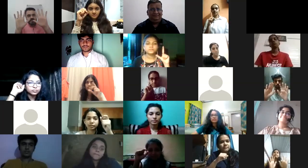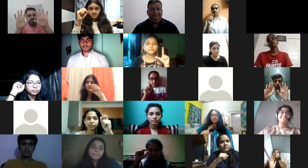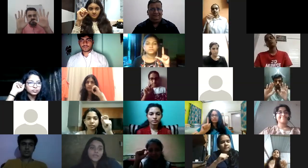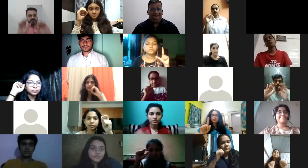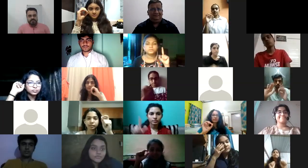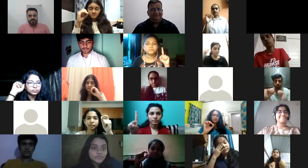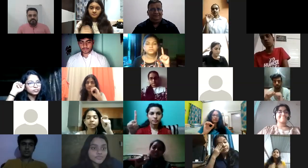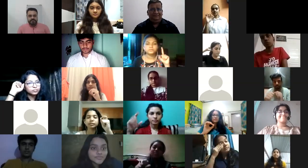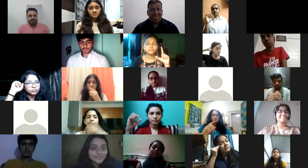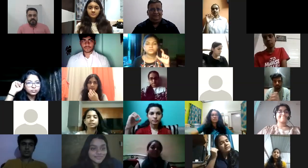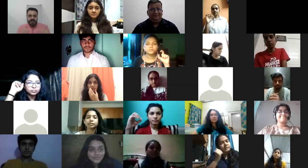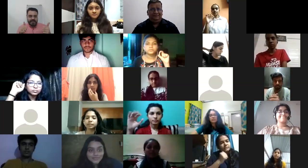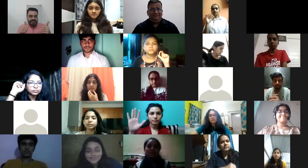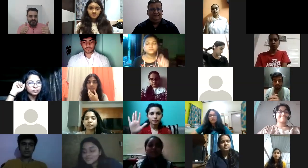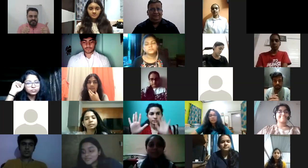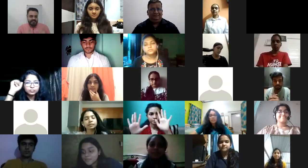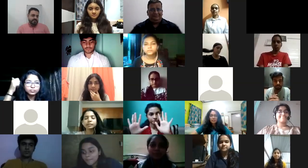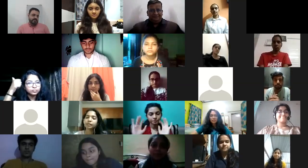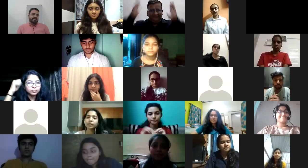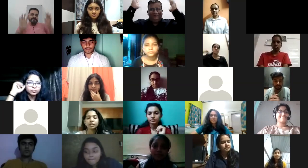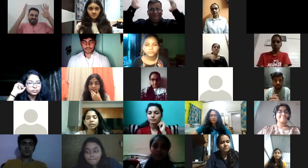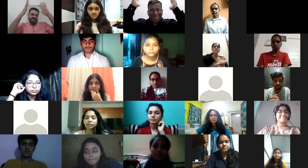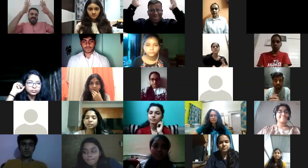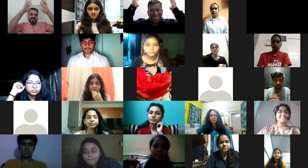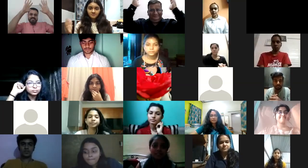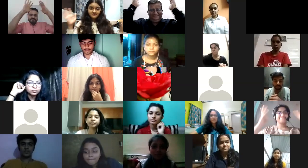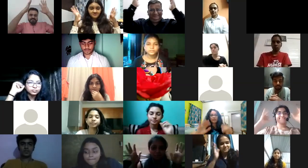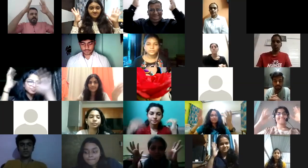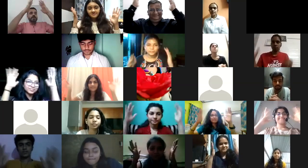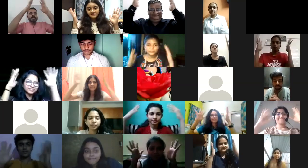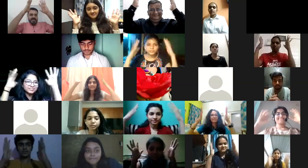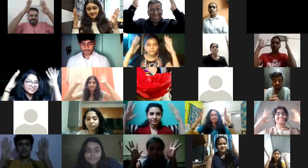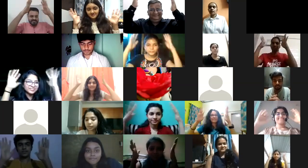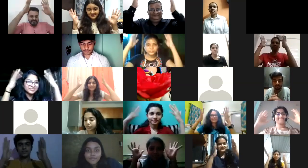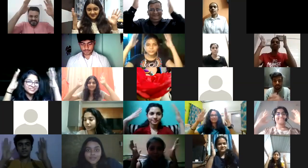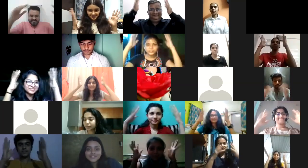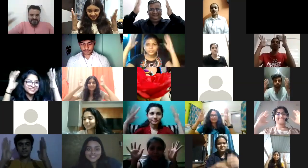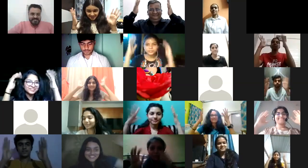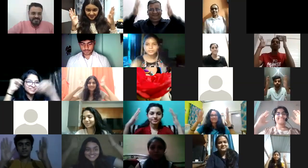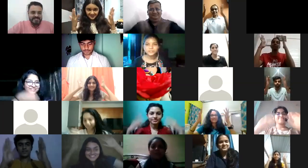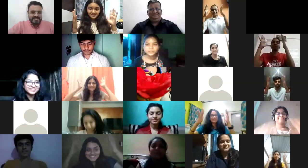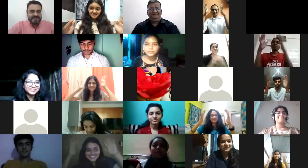10. Okay? Yes. You're all quite fast, huh? Very